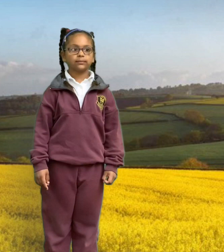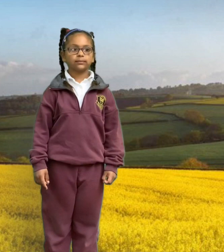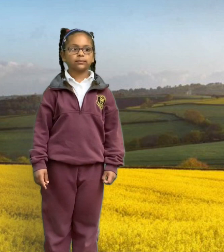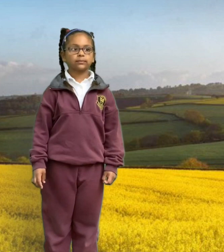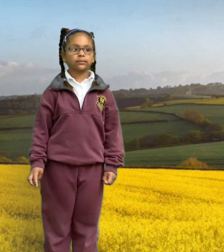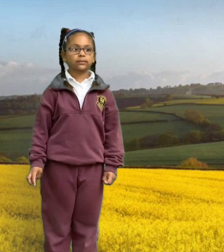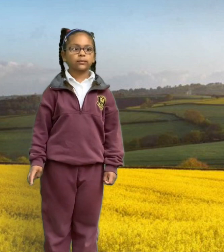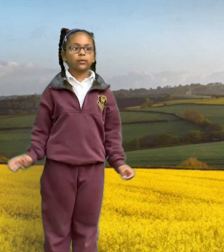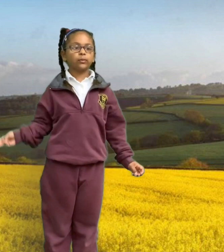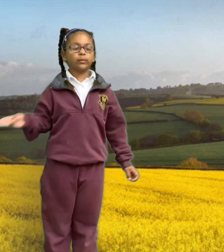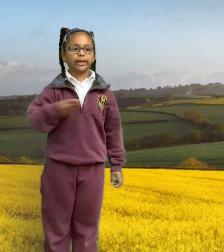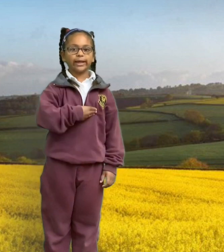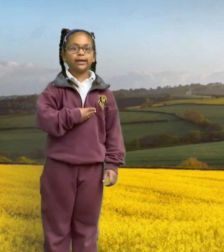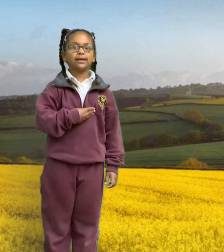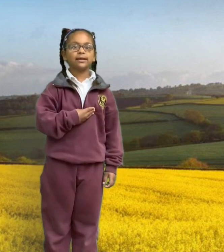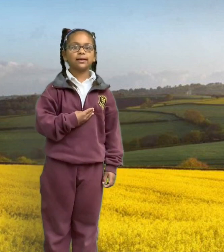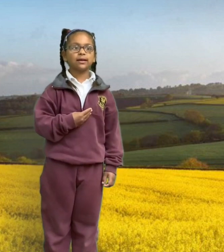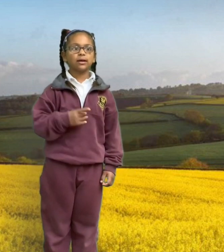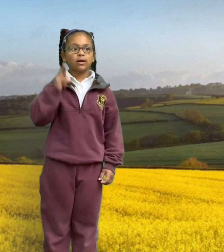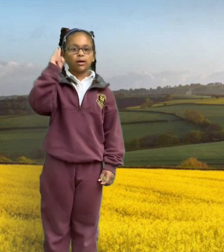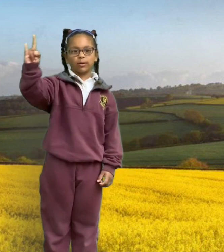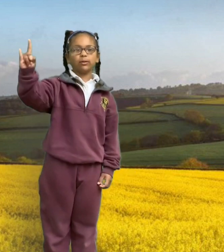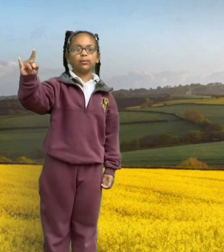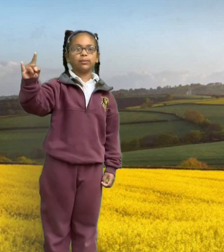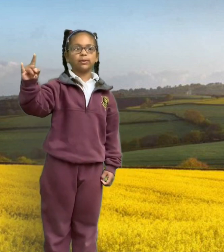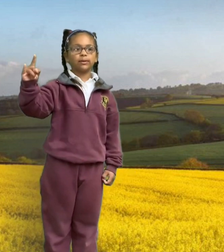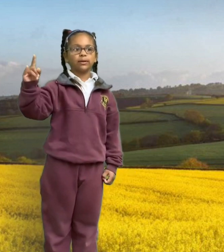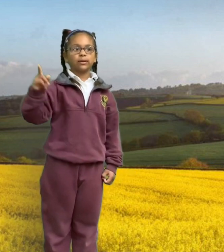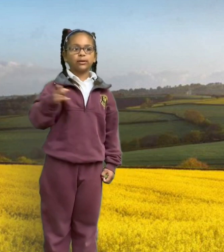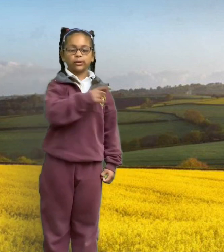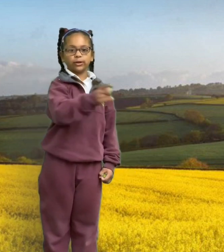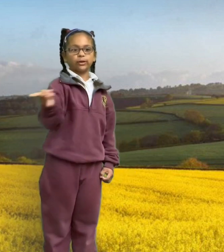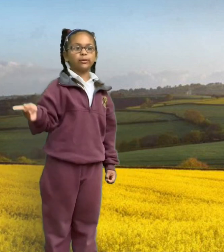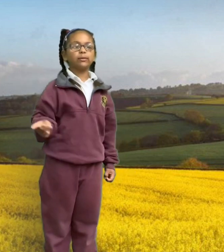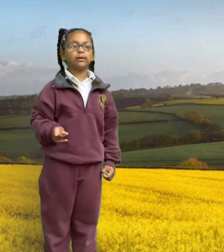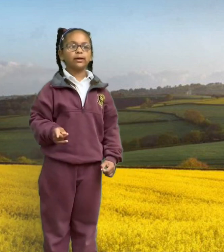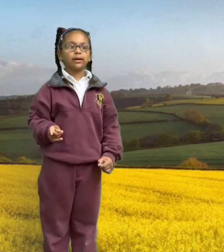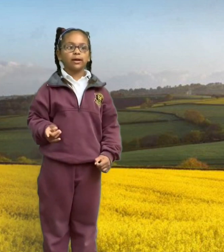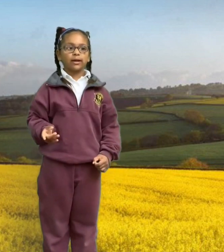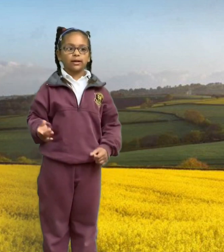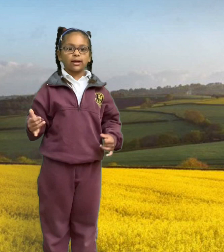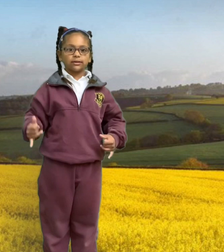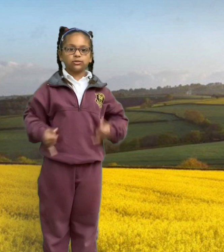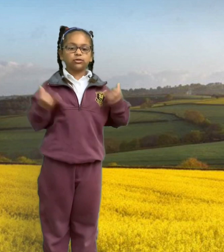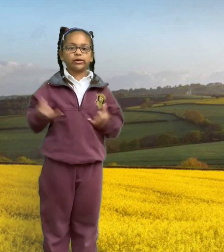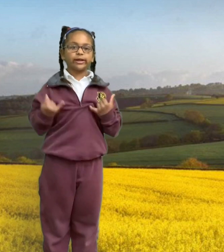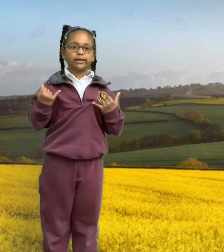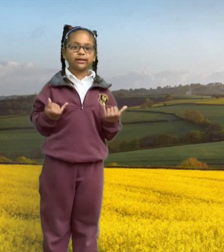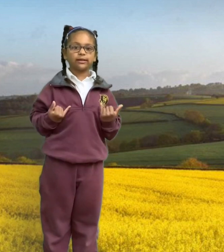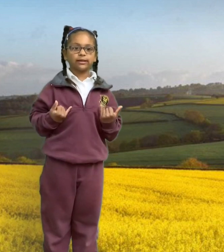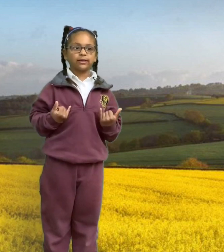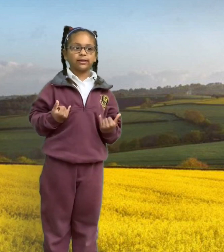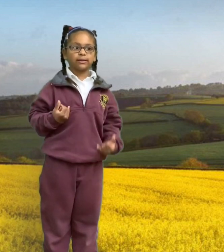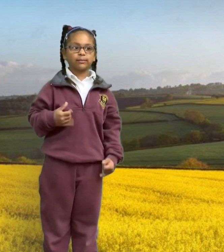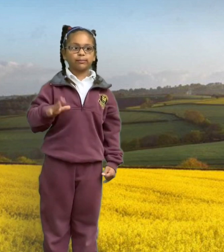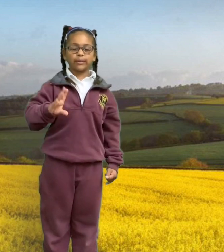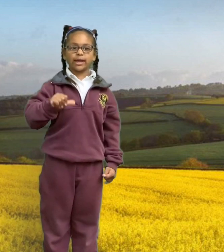we hope you join May